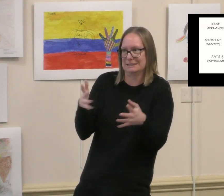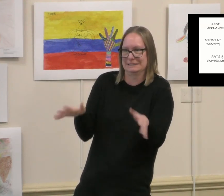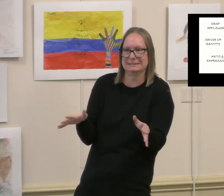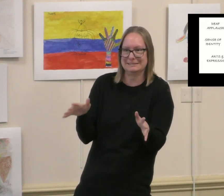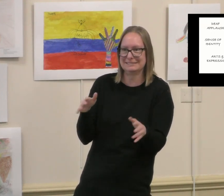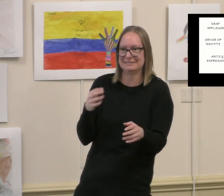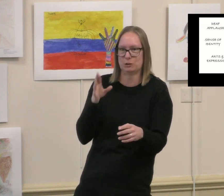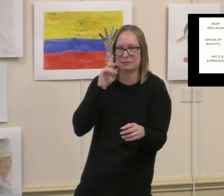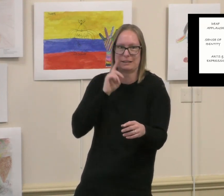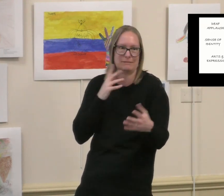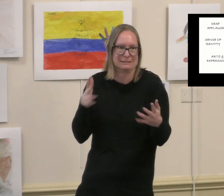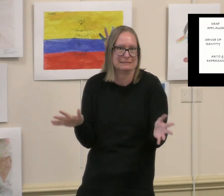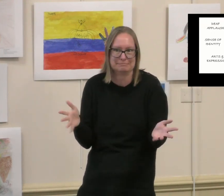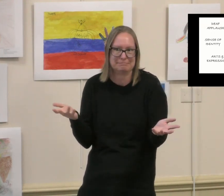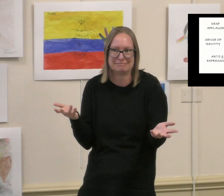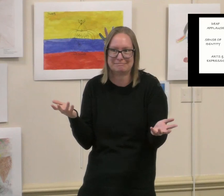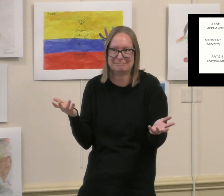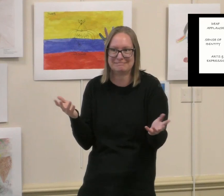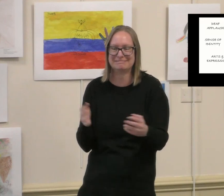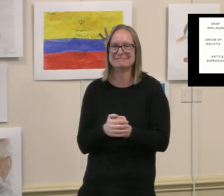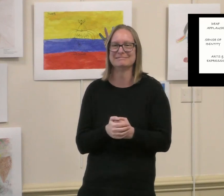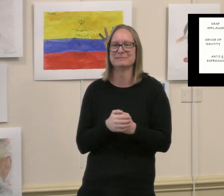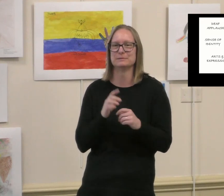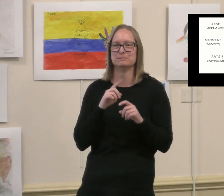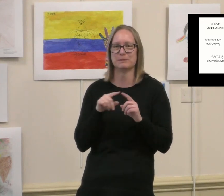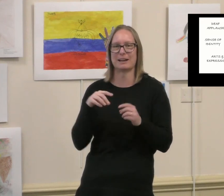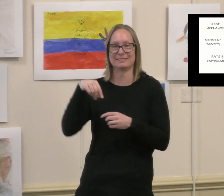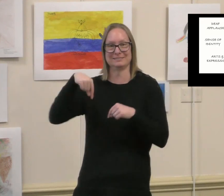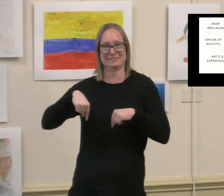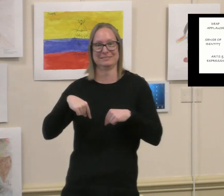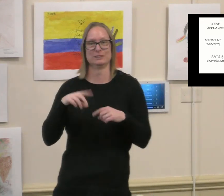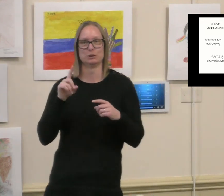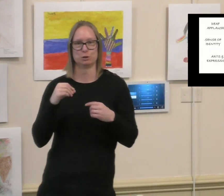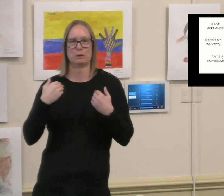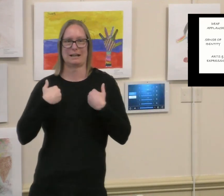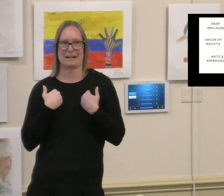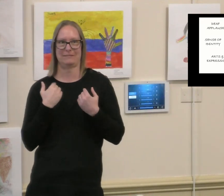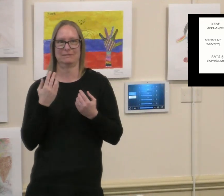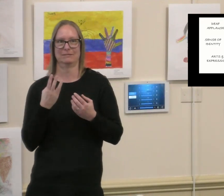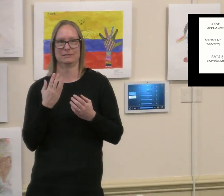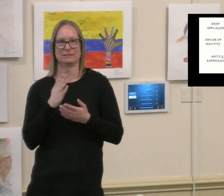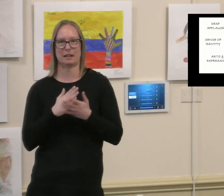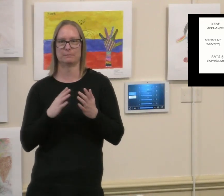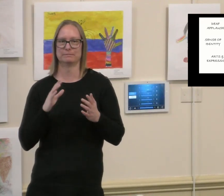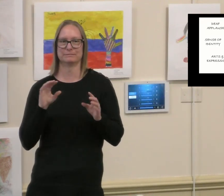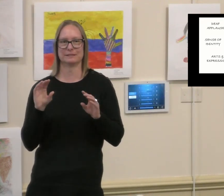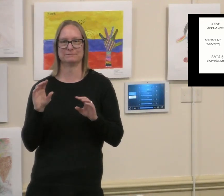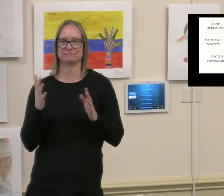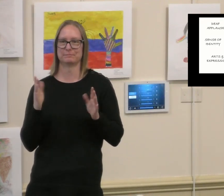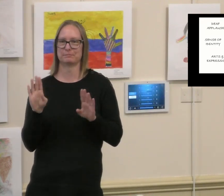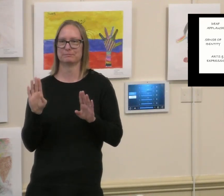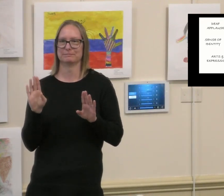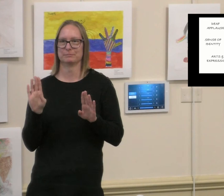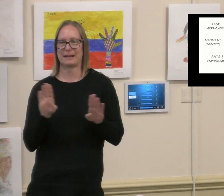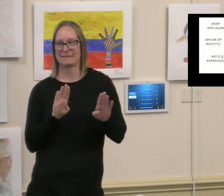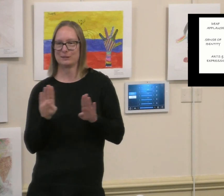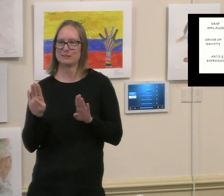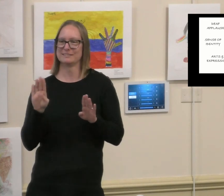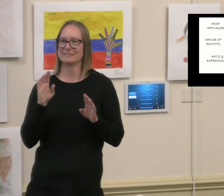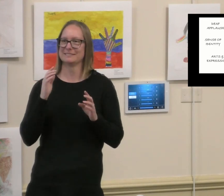It's only a language, right? Just sign language, and you're just deaf. But there is actually some